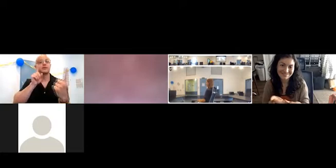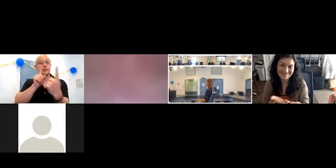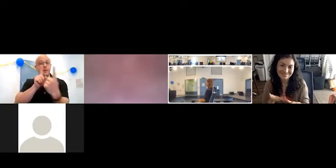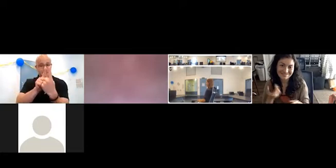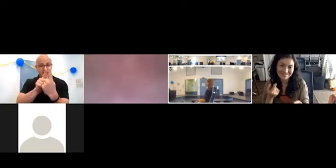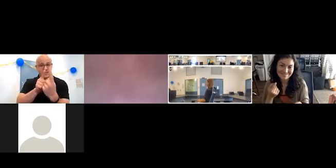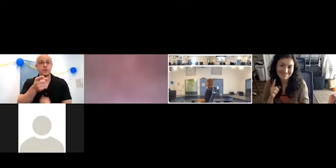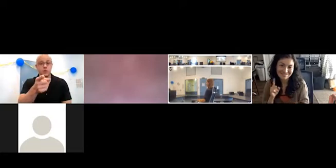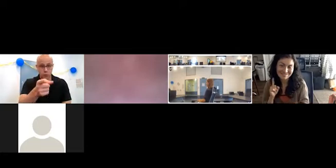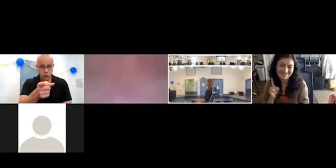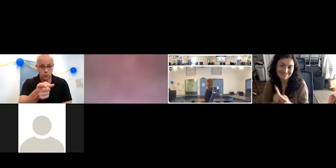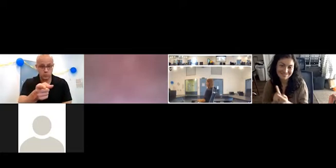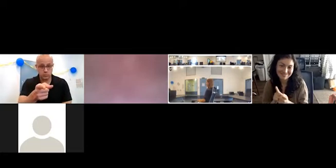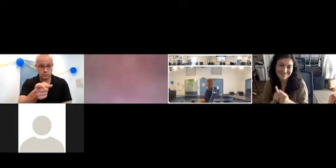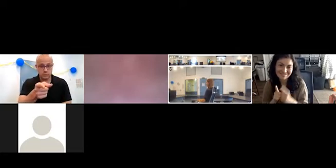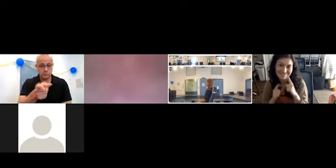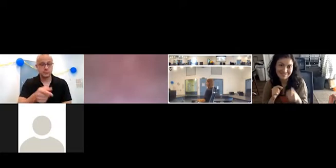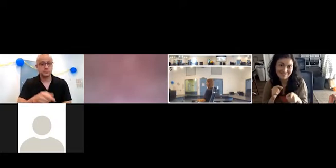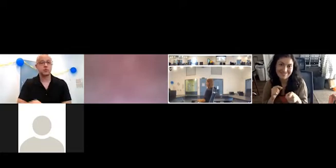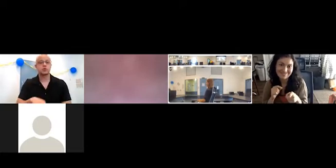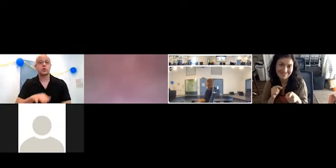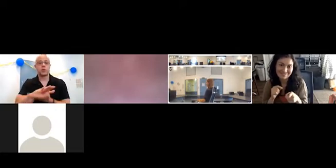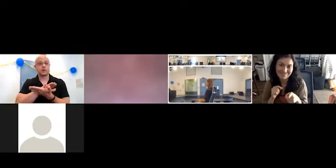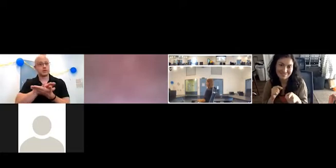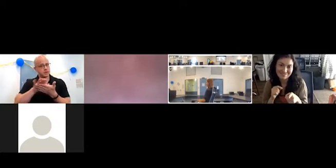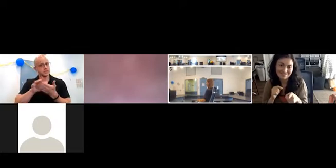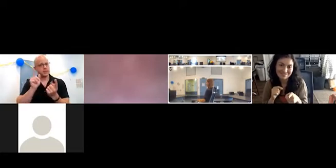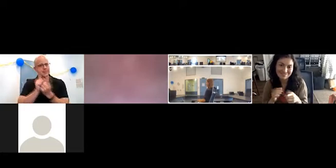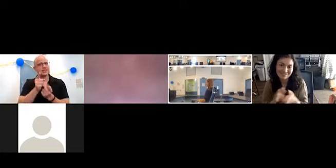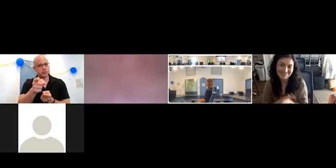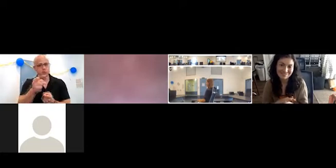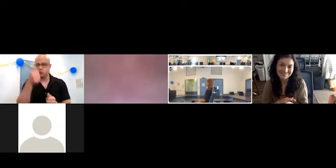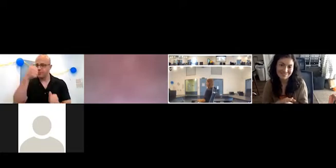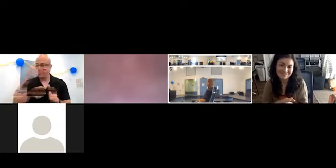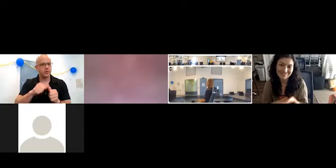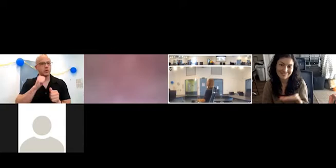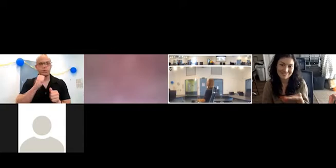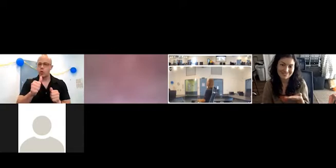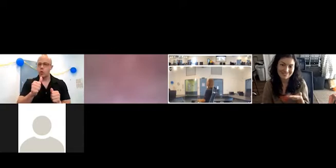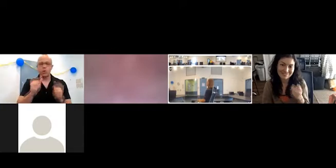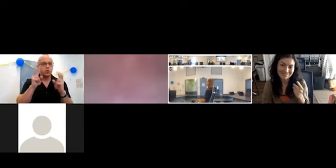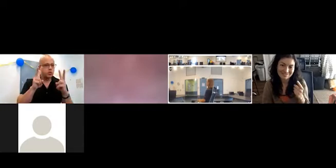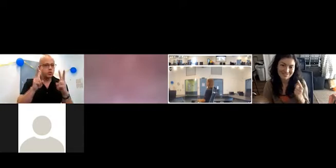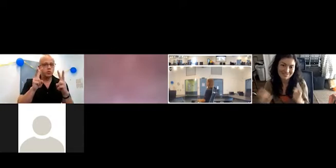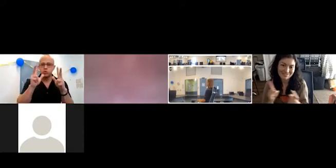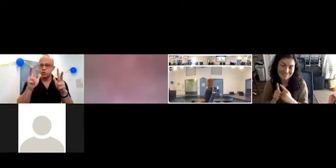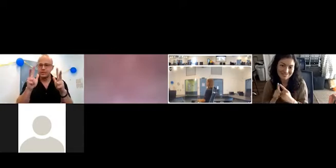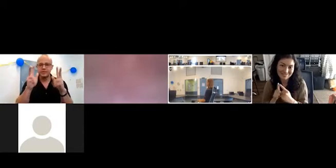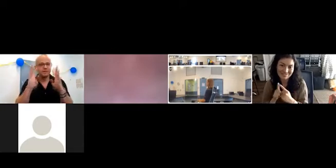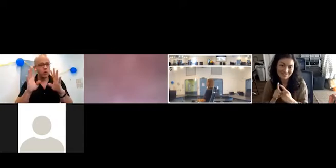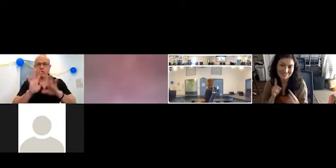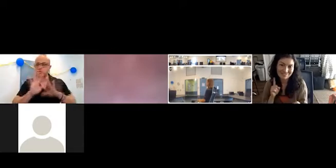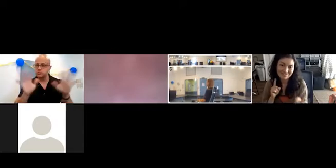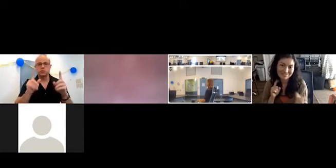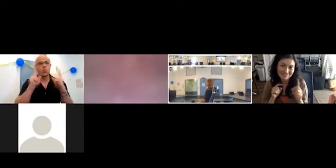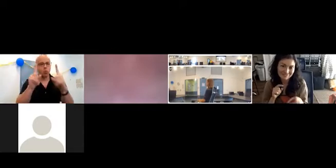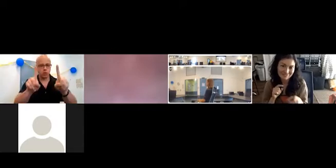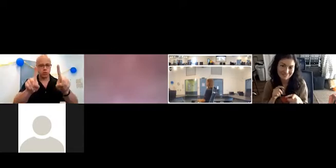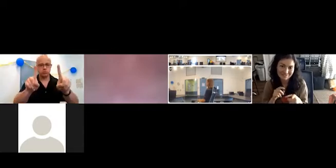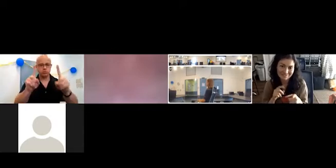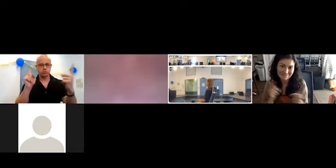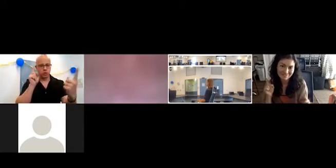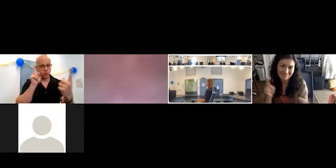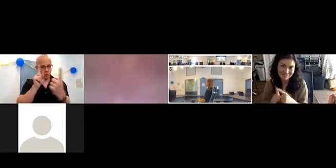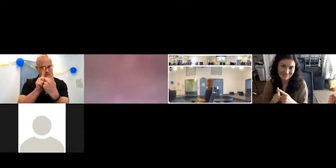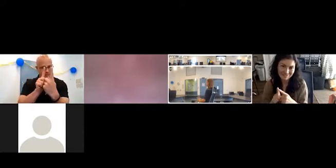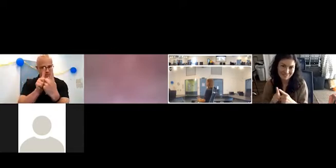Nice to meet you. So it's nice to meet you. Remember,